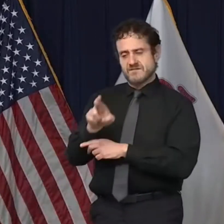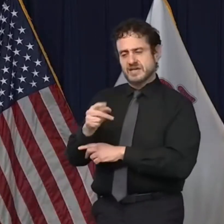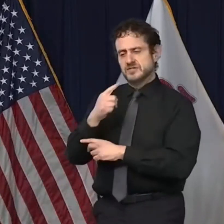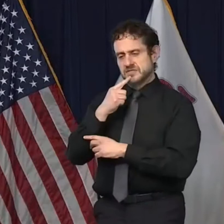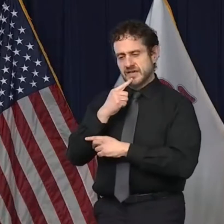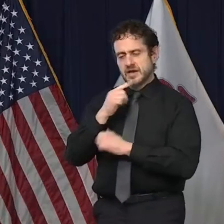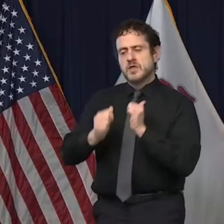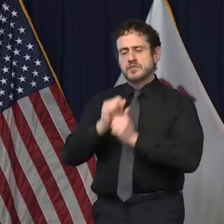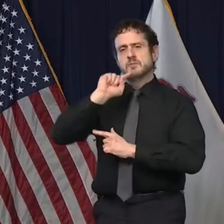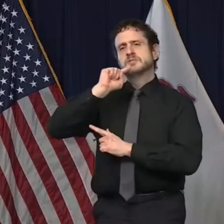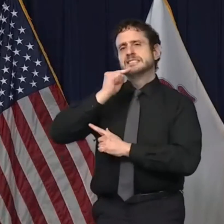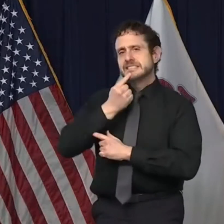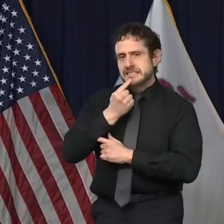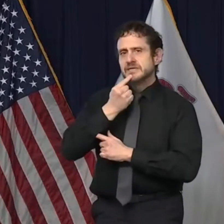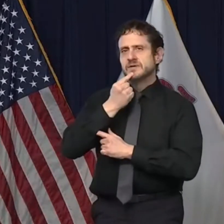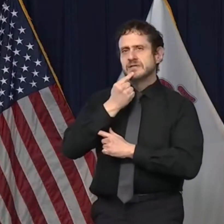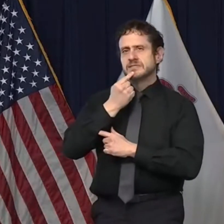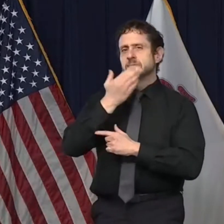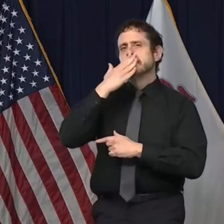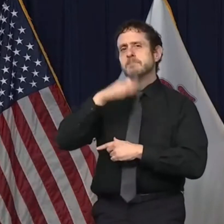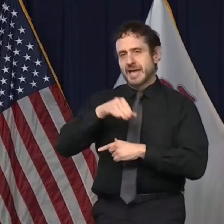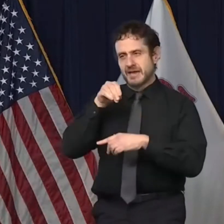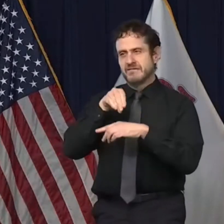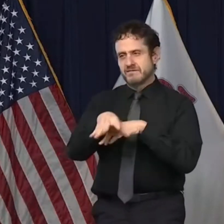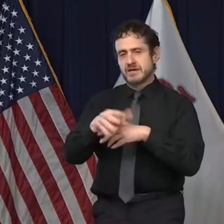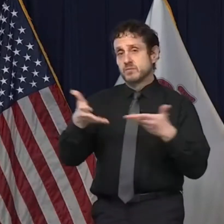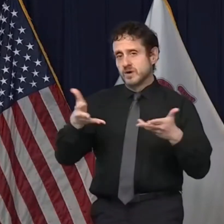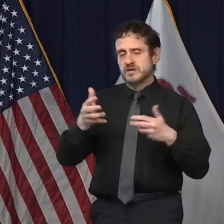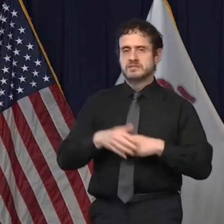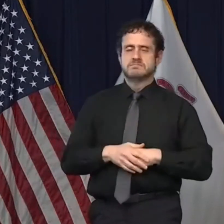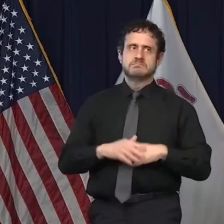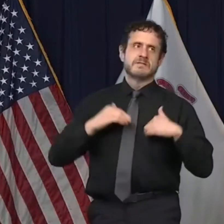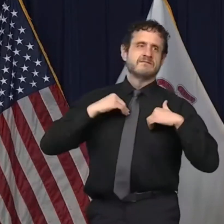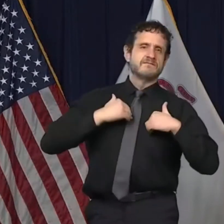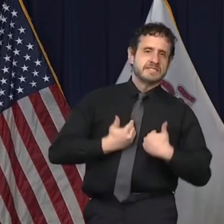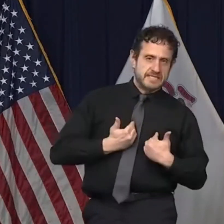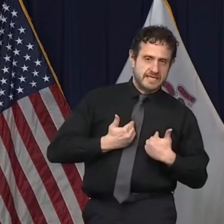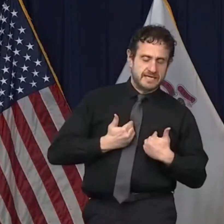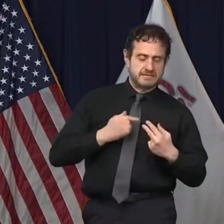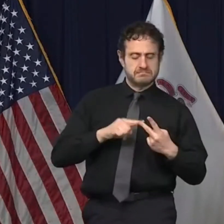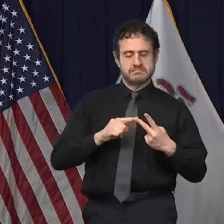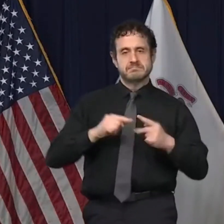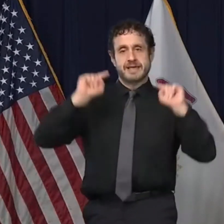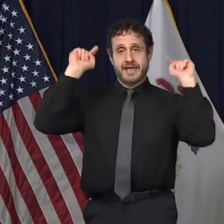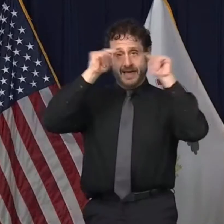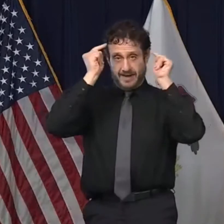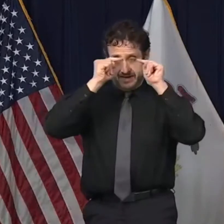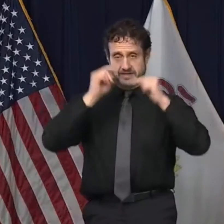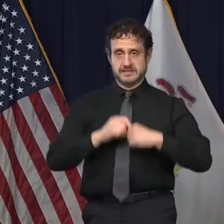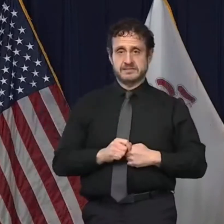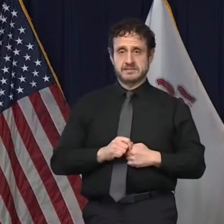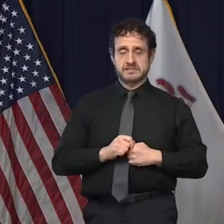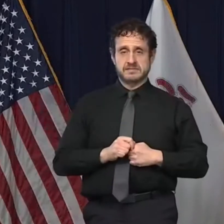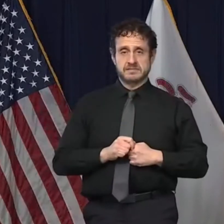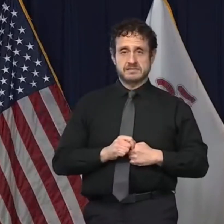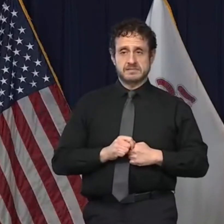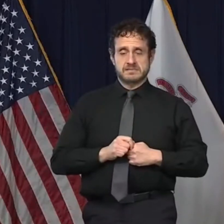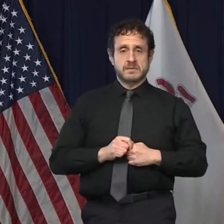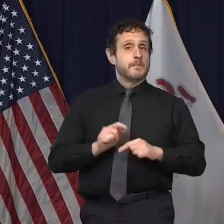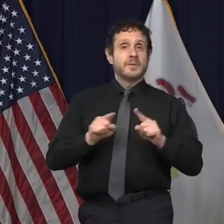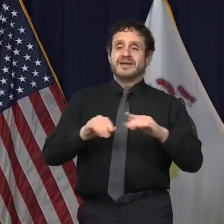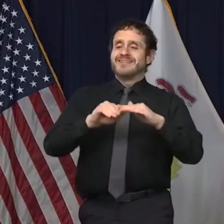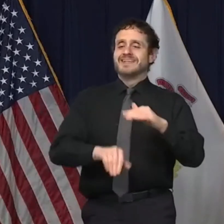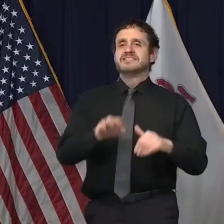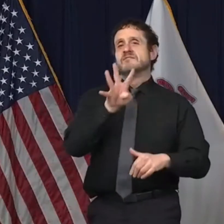that the most severe effects that people experienced were fatigue and headache, both in under